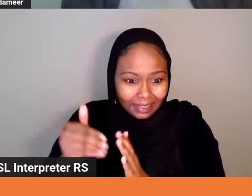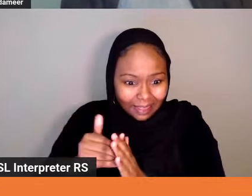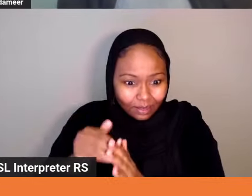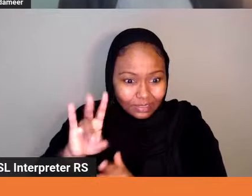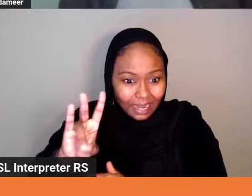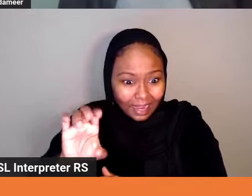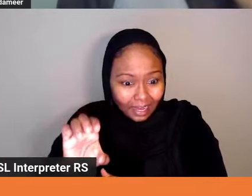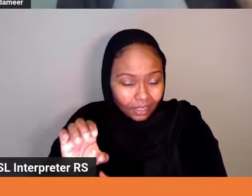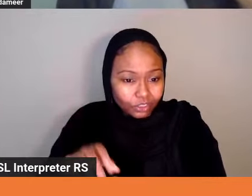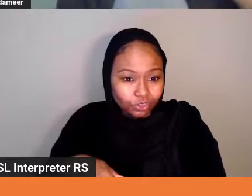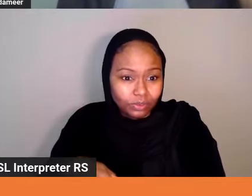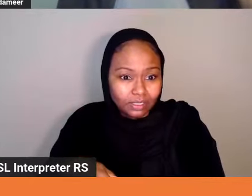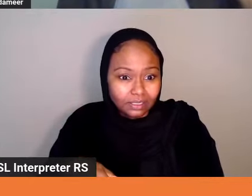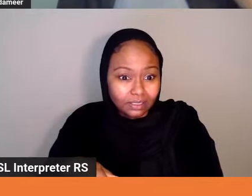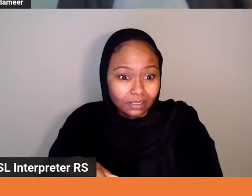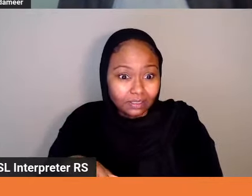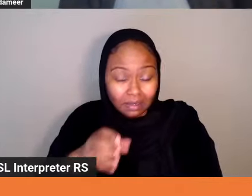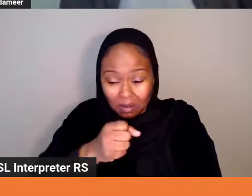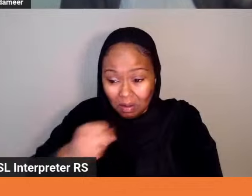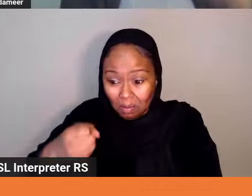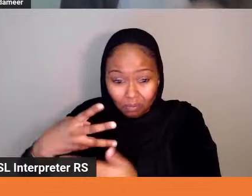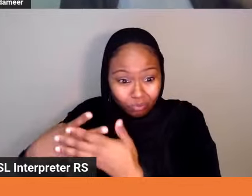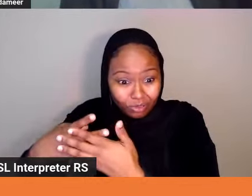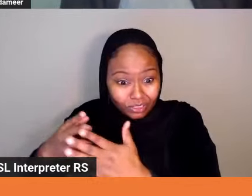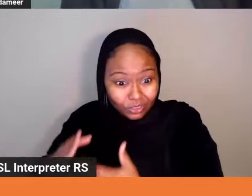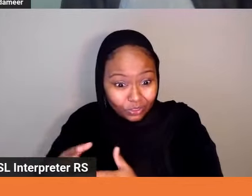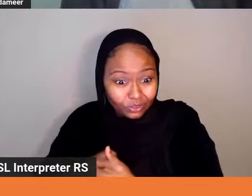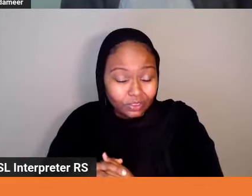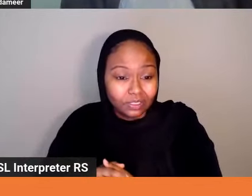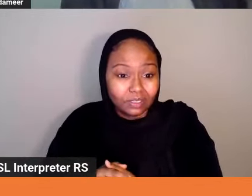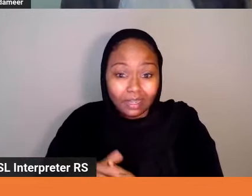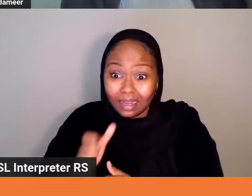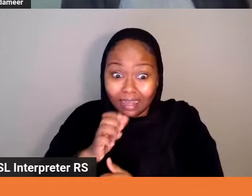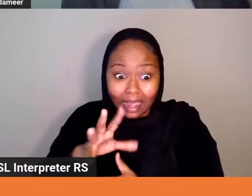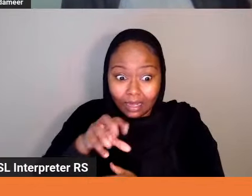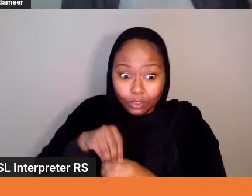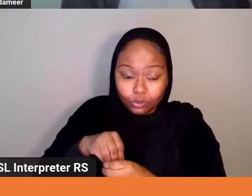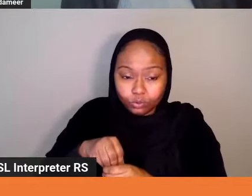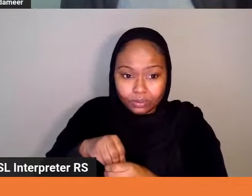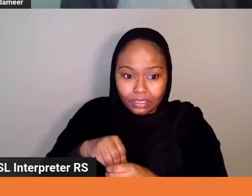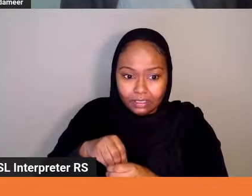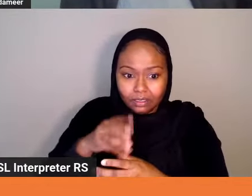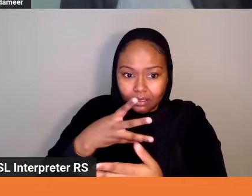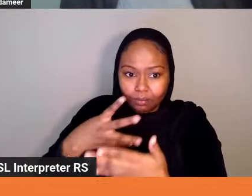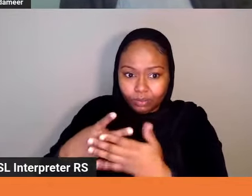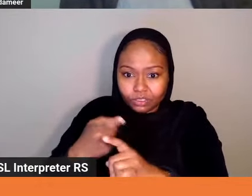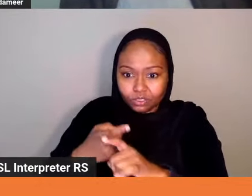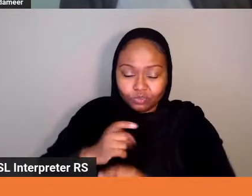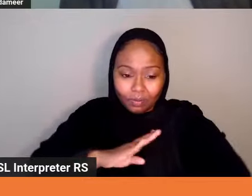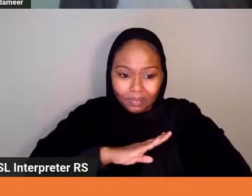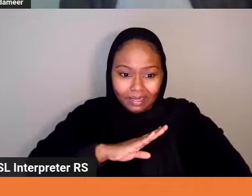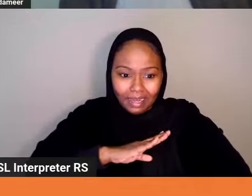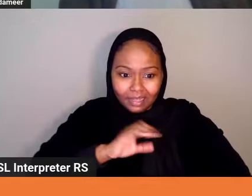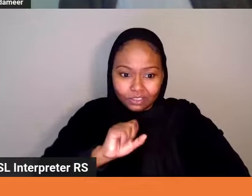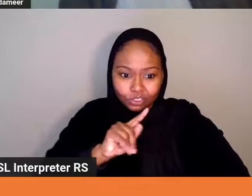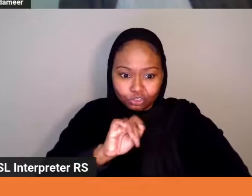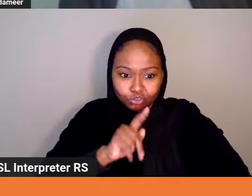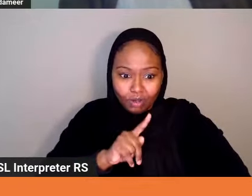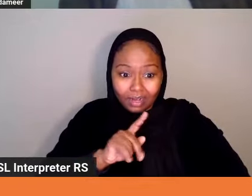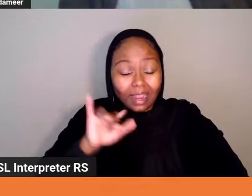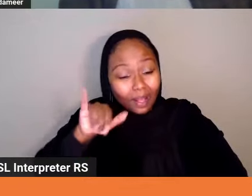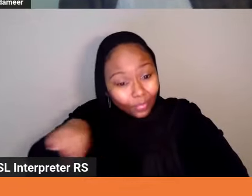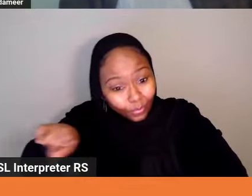8,800 prisoners. This is not including prisoners from the Gaza Strip. These are just prisoners